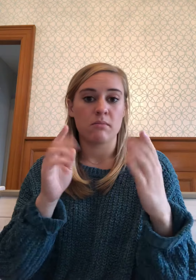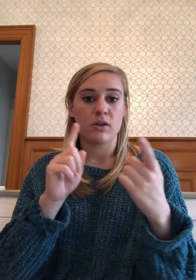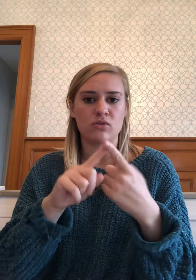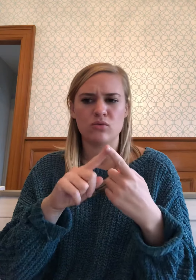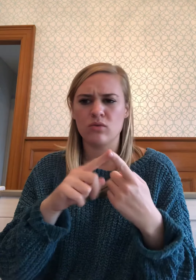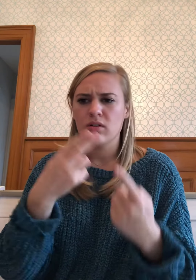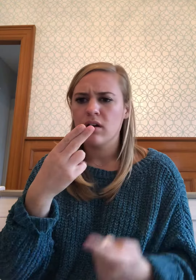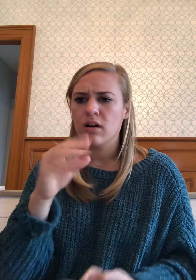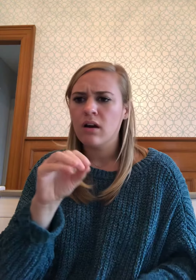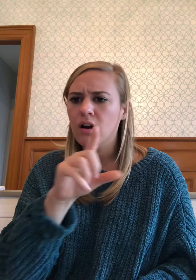appliance.